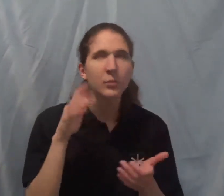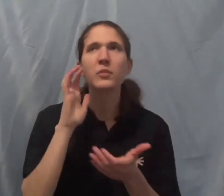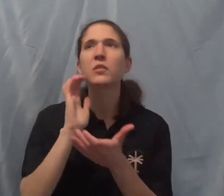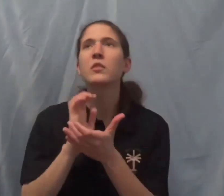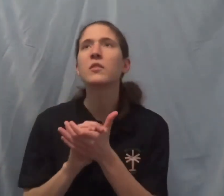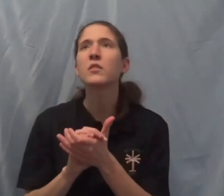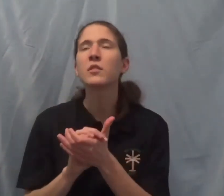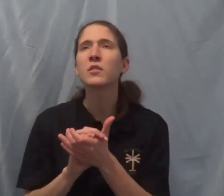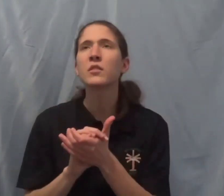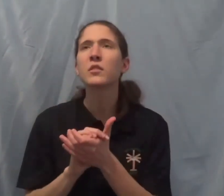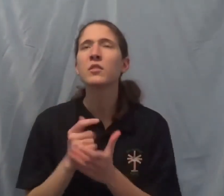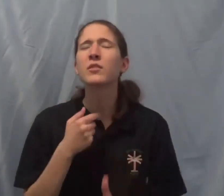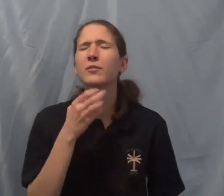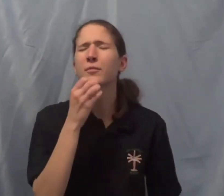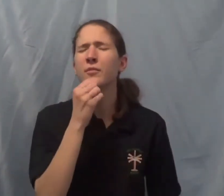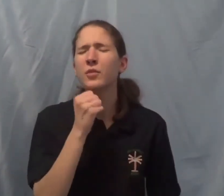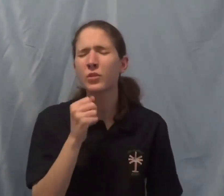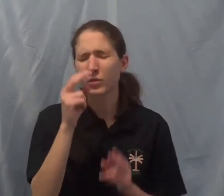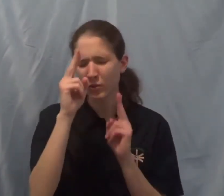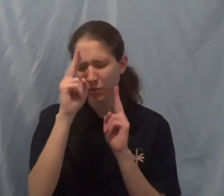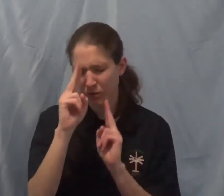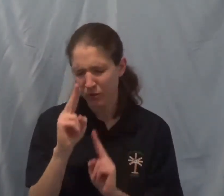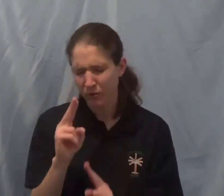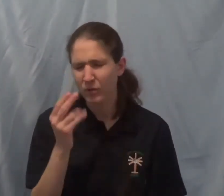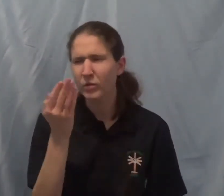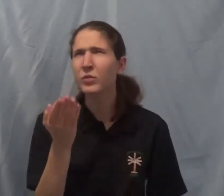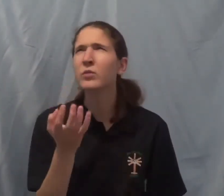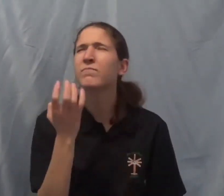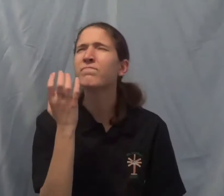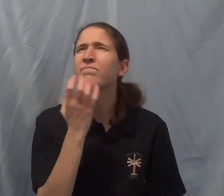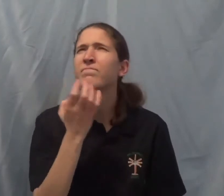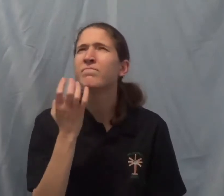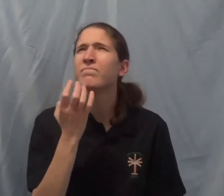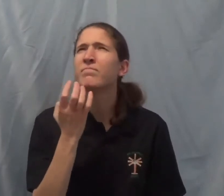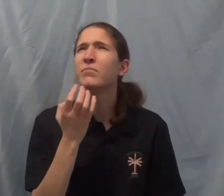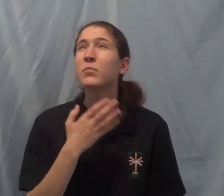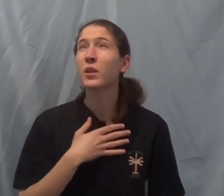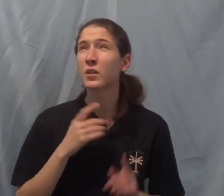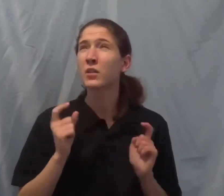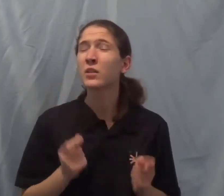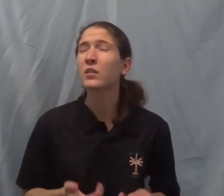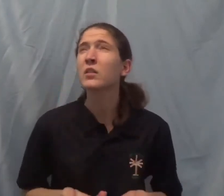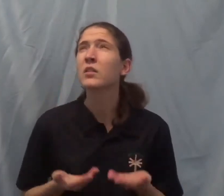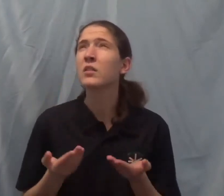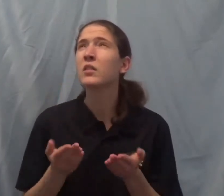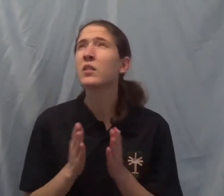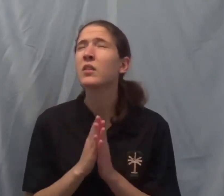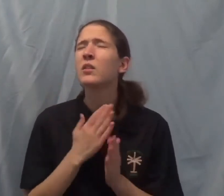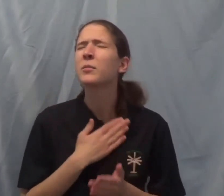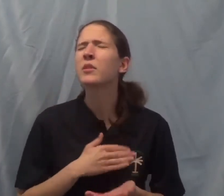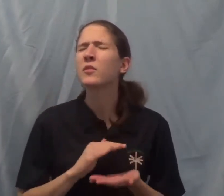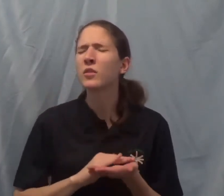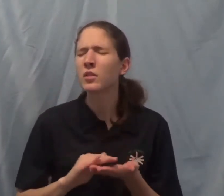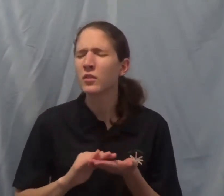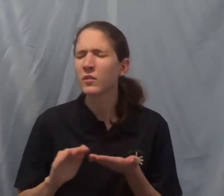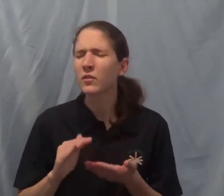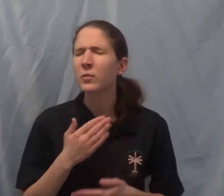I adore you with profound reverence. I ask your pardon for my sins and the grace to make this time of prayer fruitful.